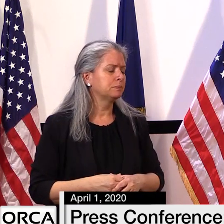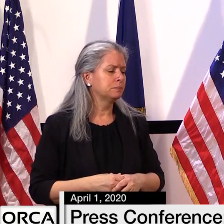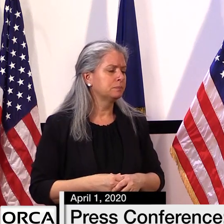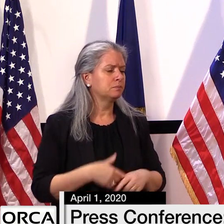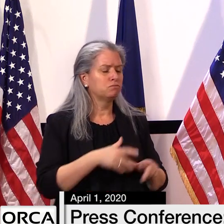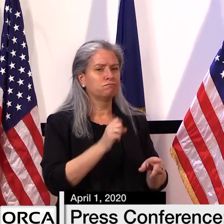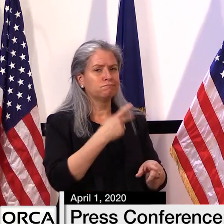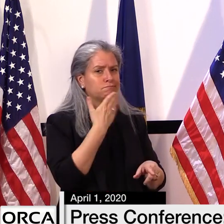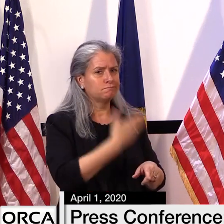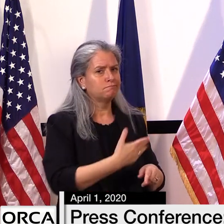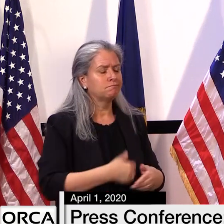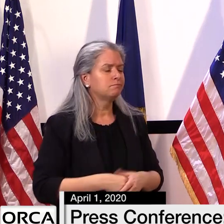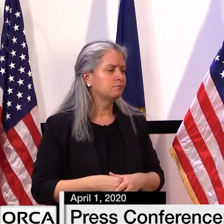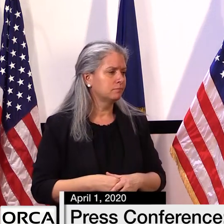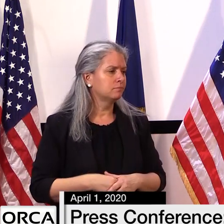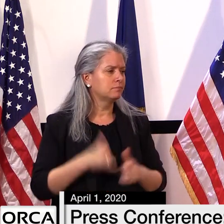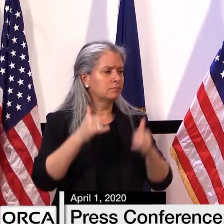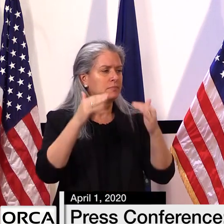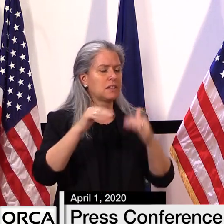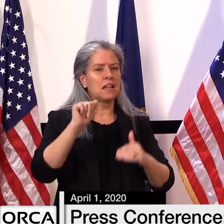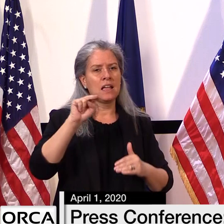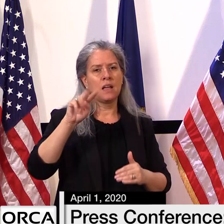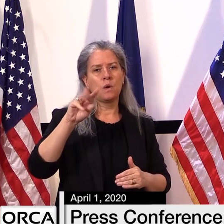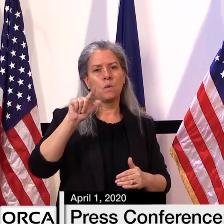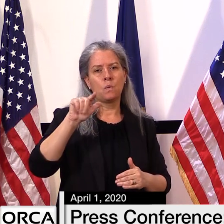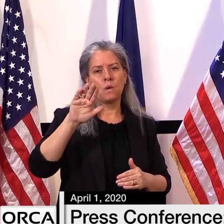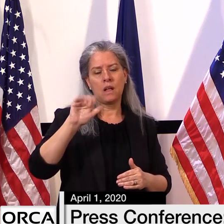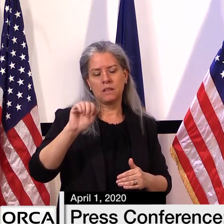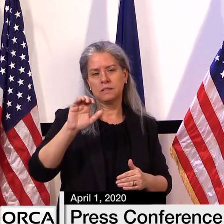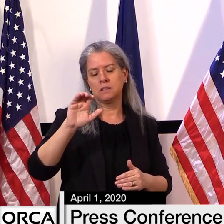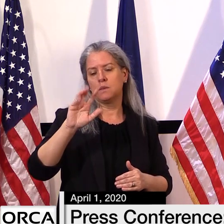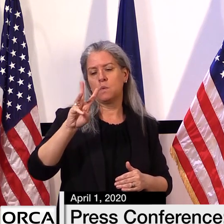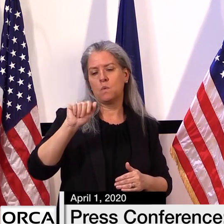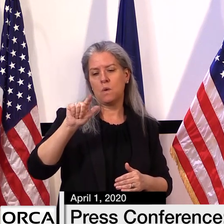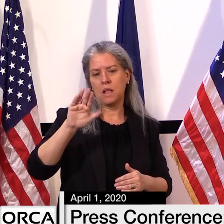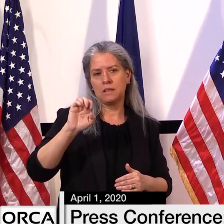Okay, thank you. Ann Wallace Allen, Digger.